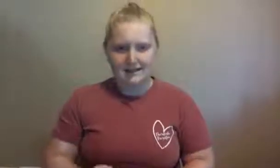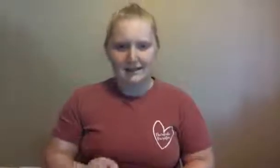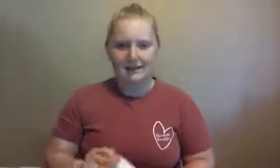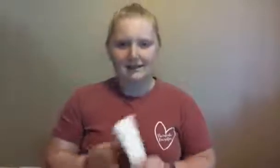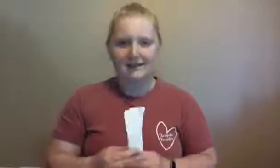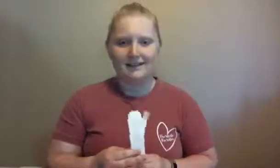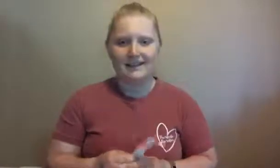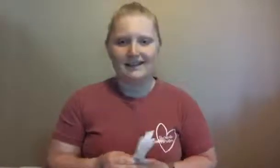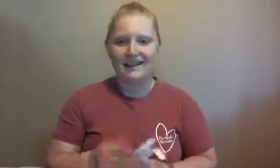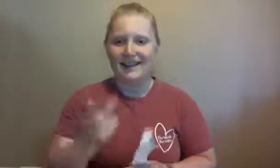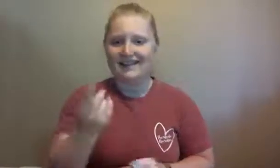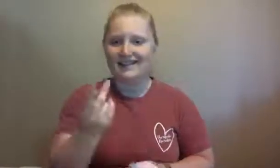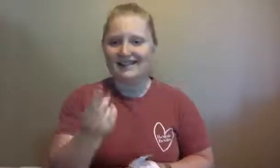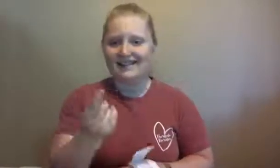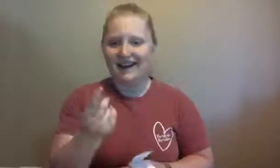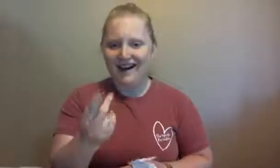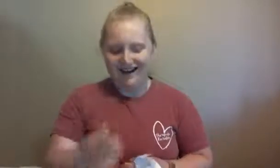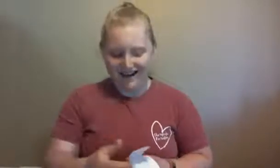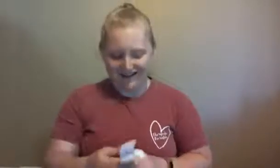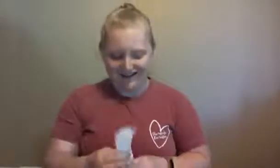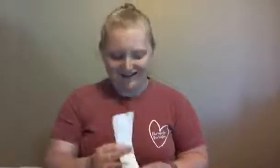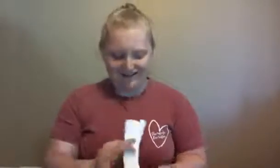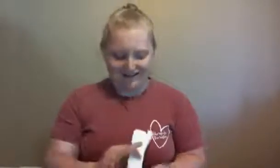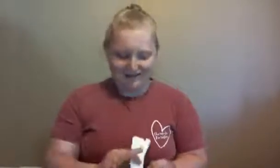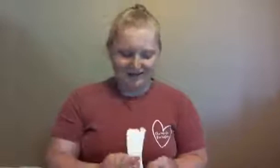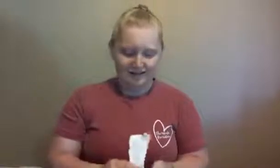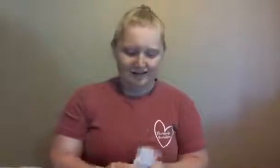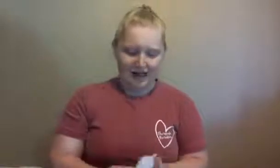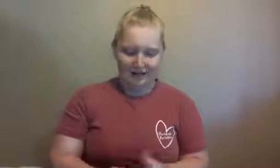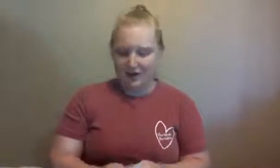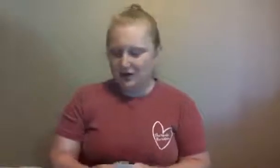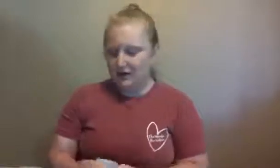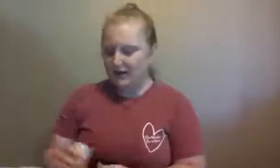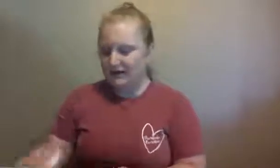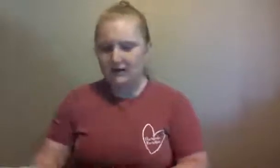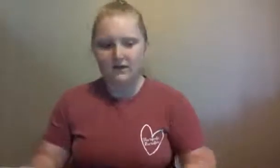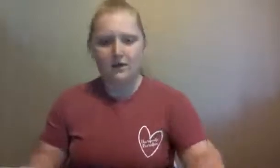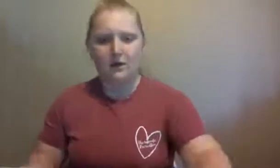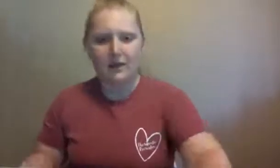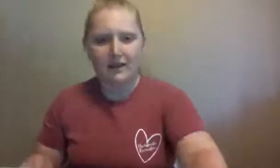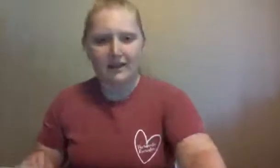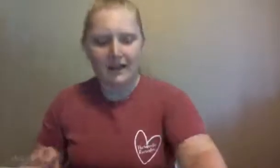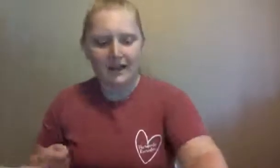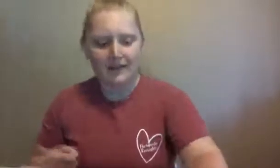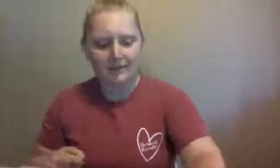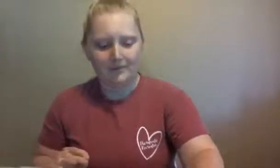it? It's dog. I bet you guys did so good at that.